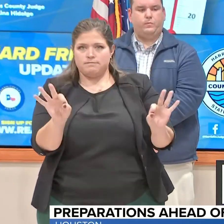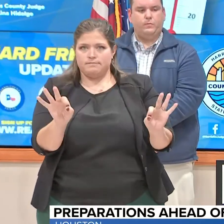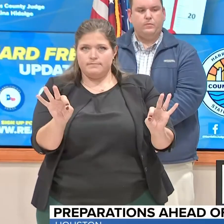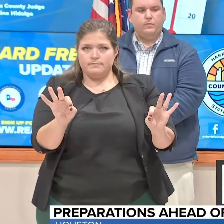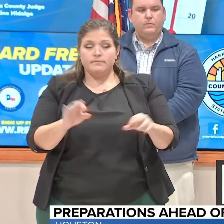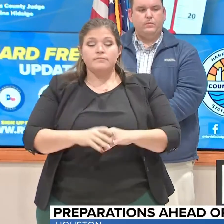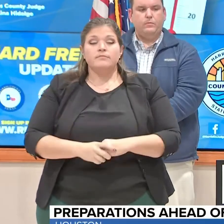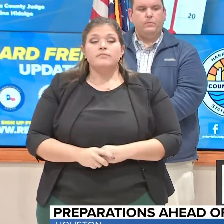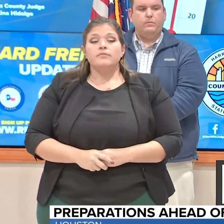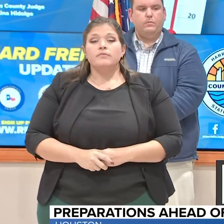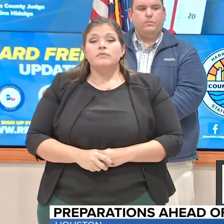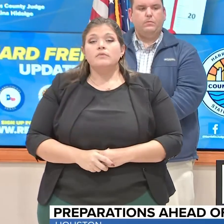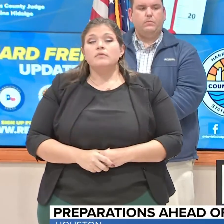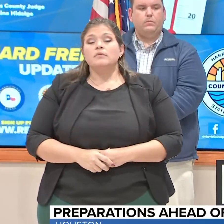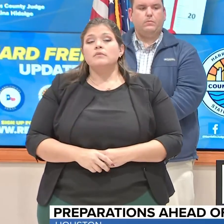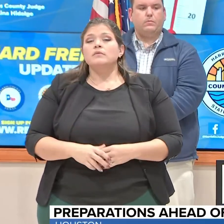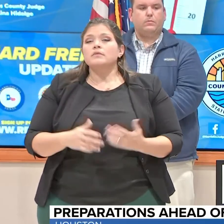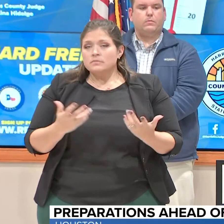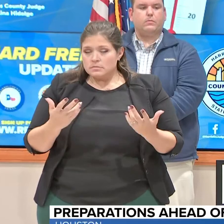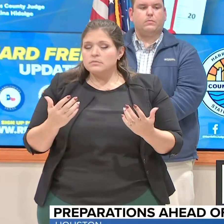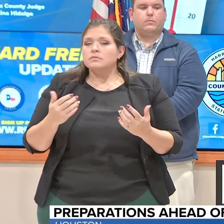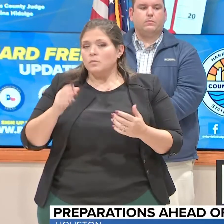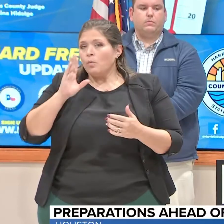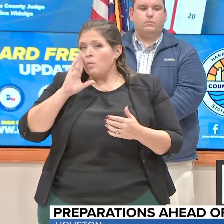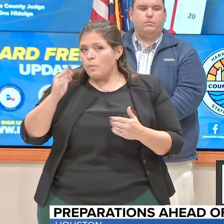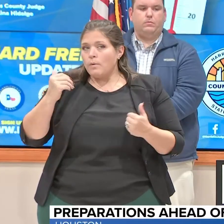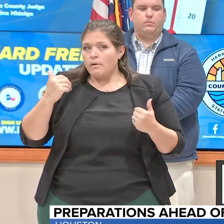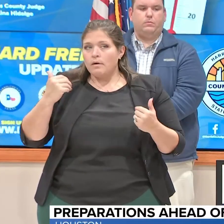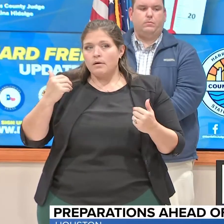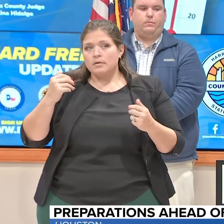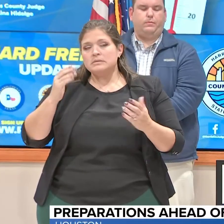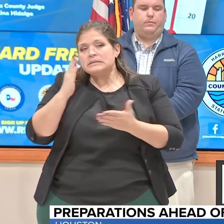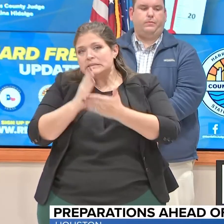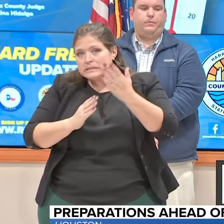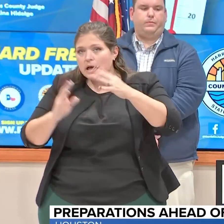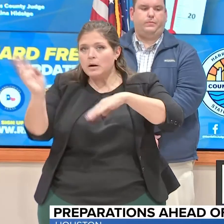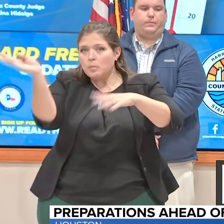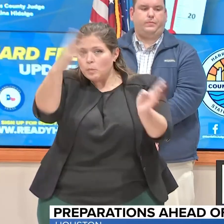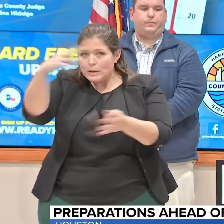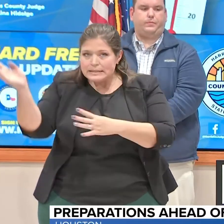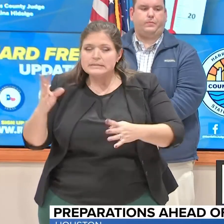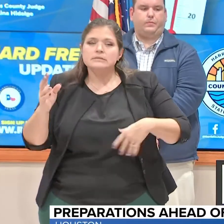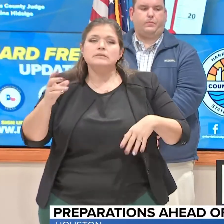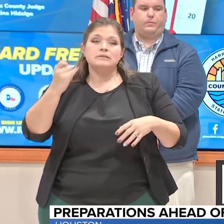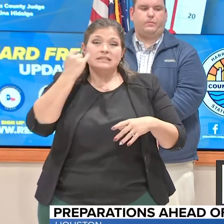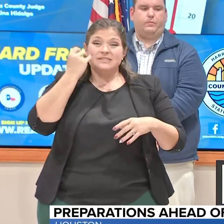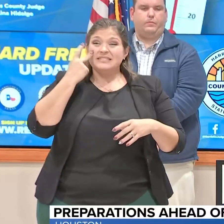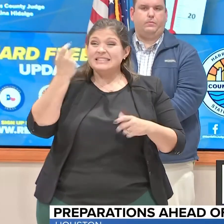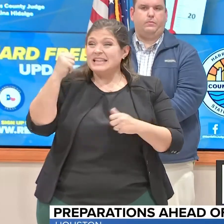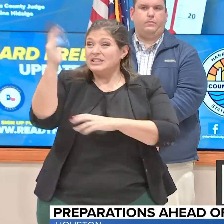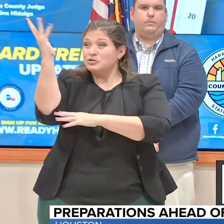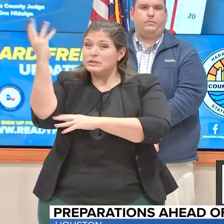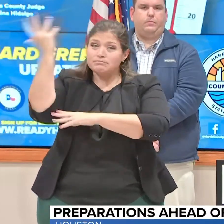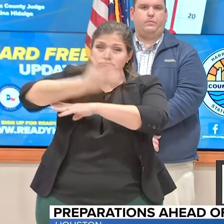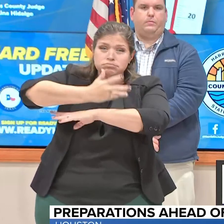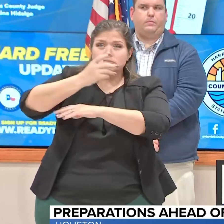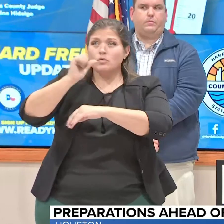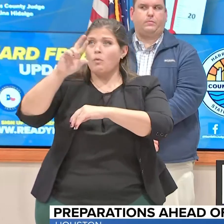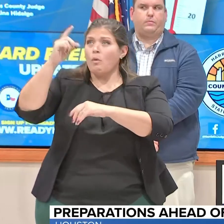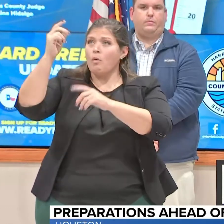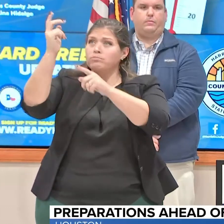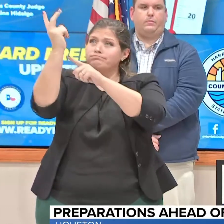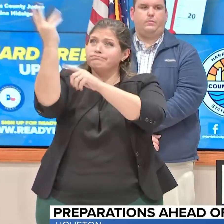then let me just say that if you, because of the wind that Judge spoke about, If you see any down limbs or trees, please